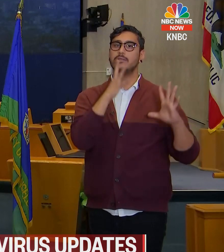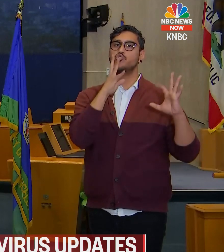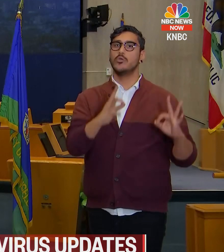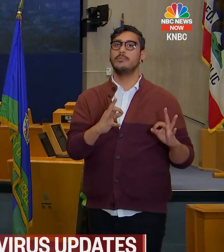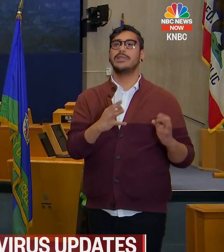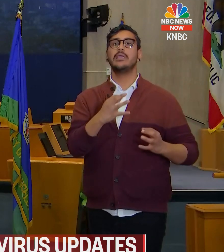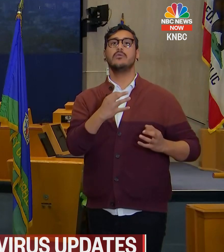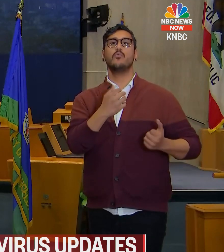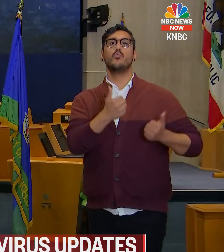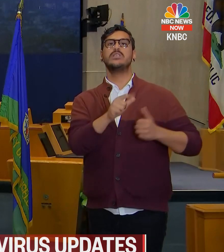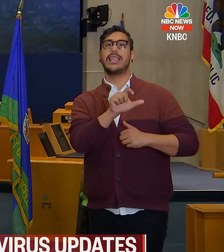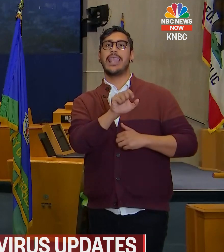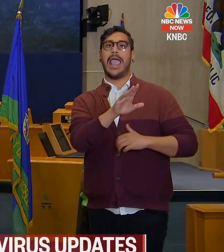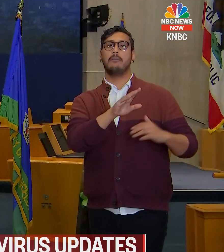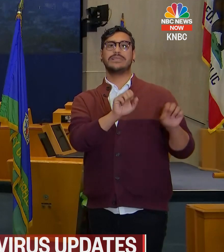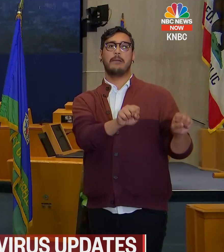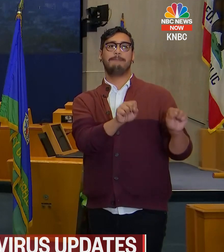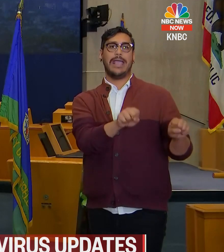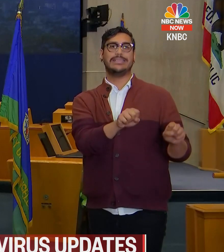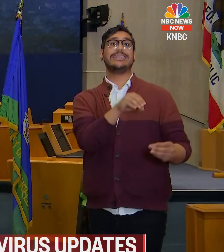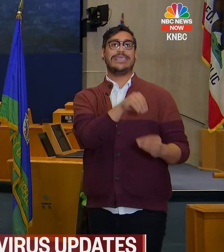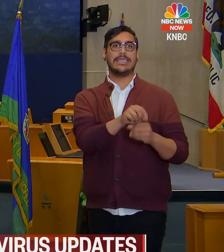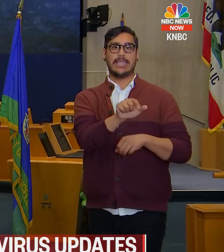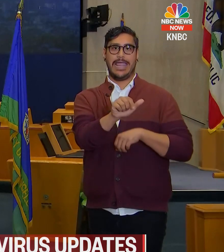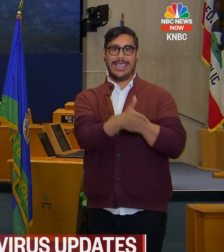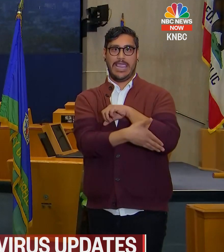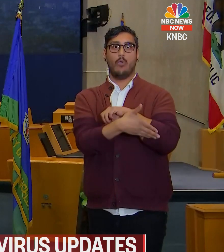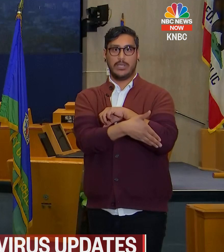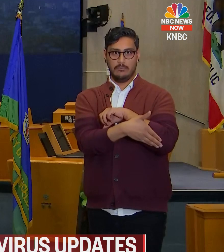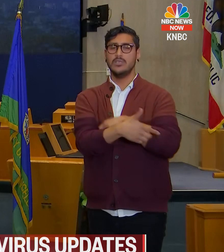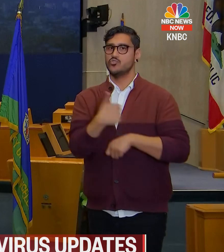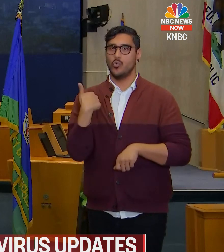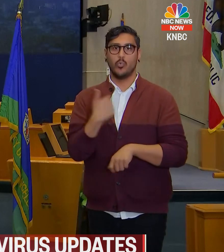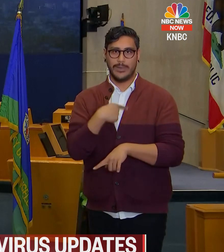what lab capacity looks like across Los Angeles County. We have been